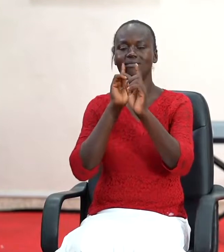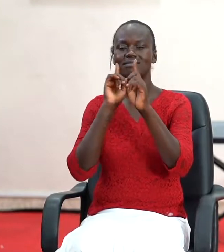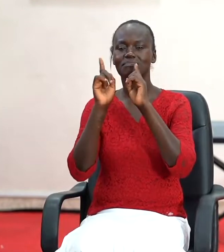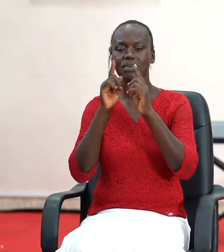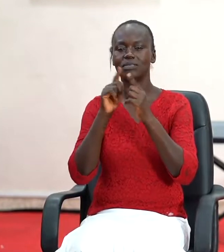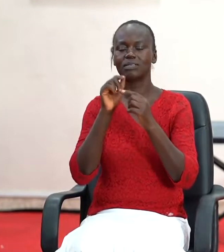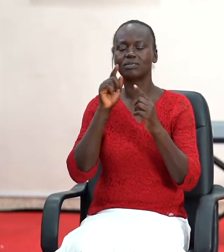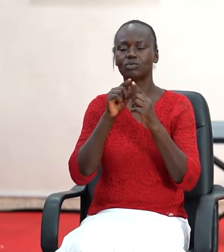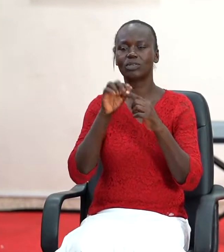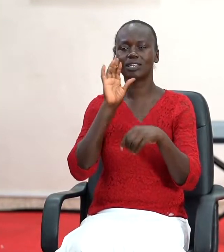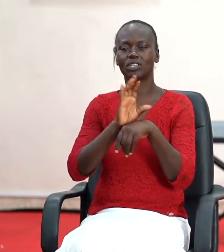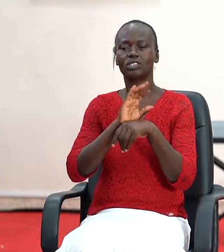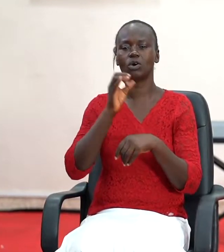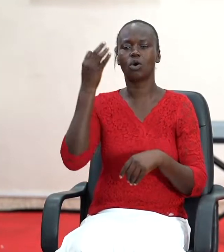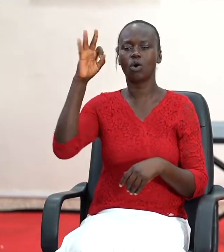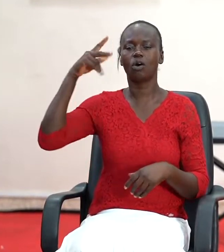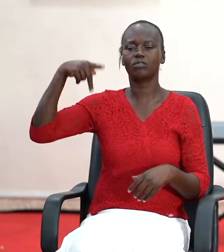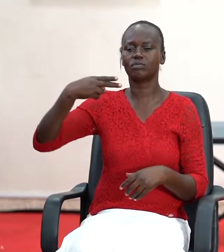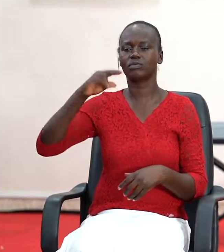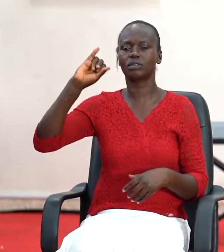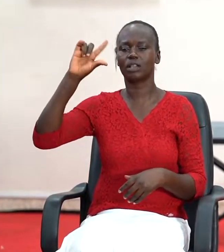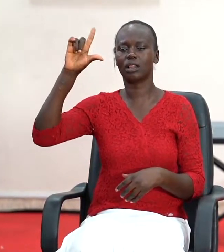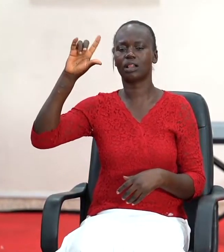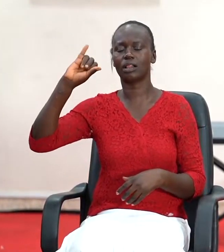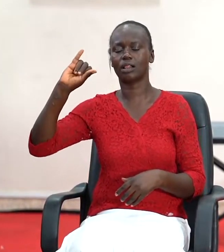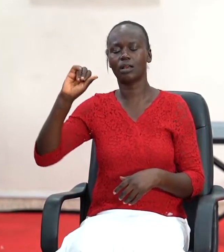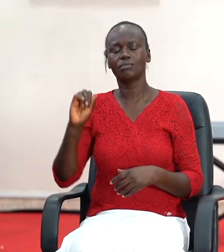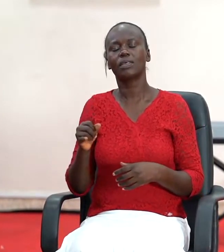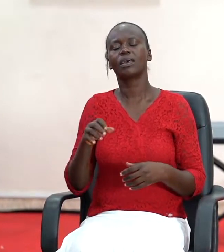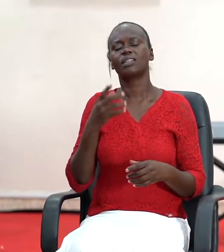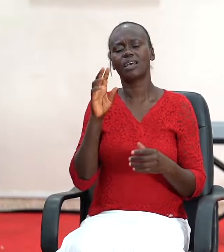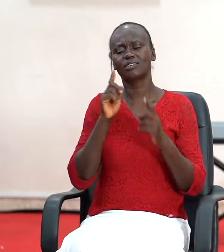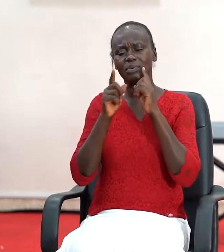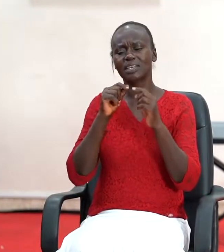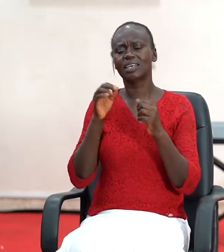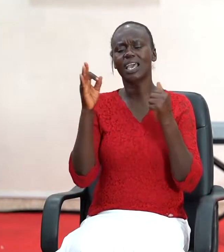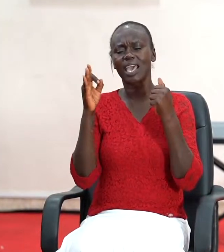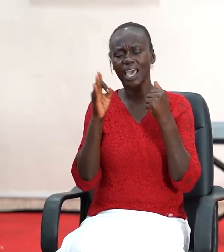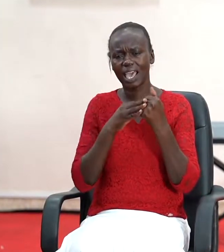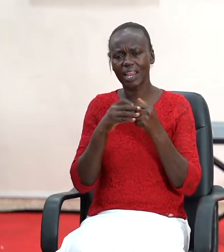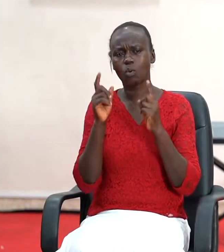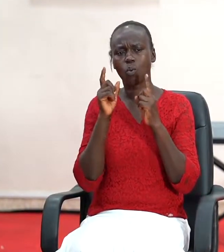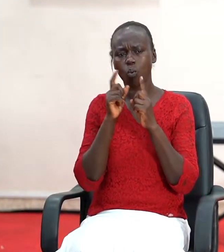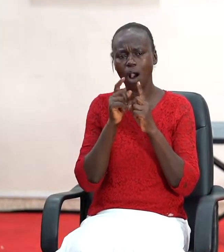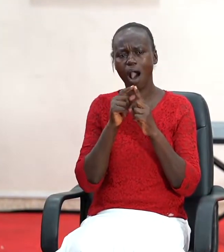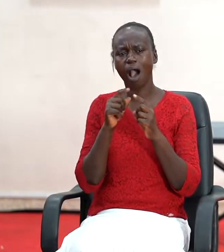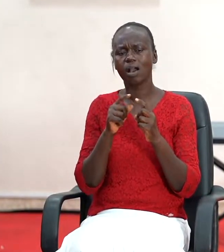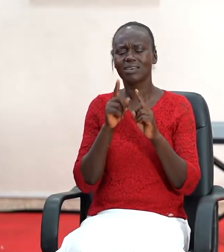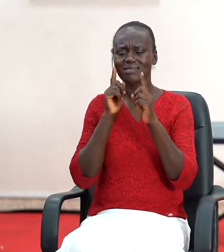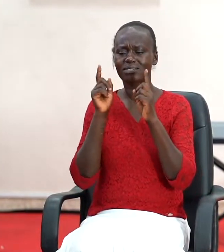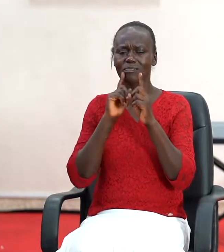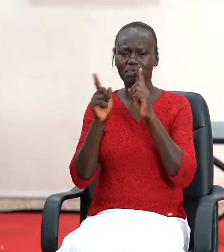church ya Philippi. Anabonga 8 words. Na hizi 8 words alizizungumza so that he can encourage